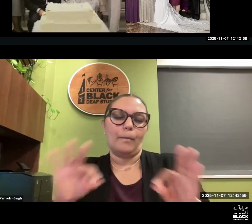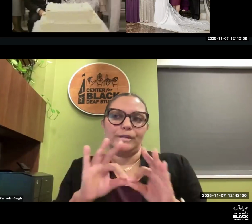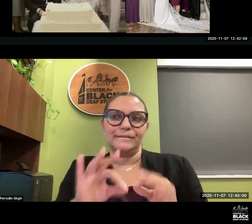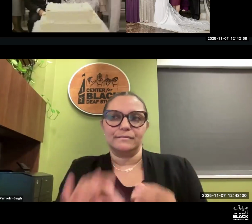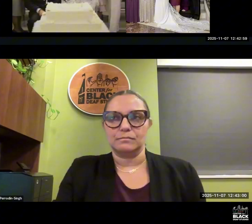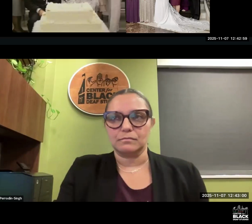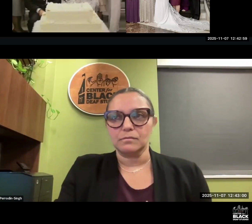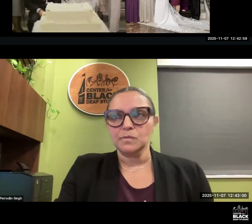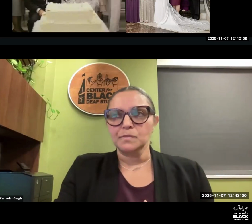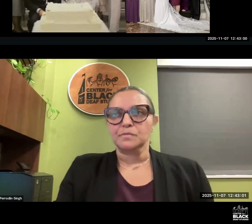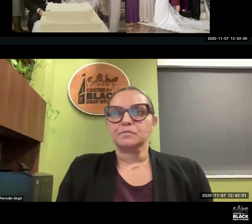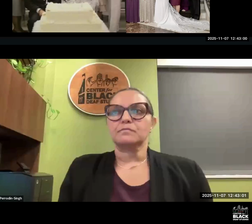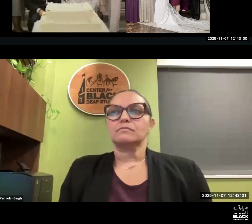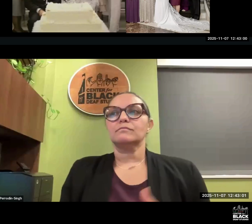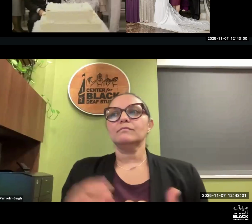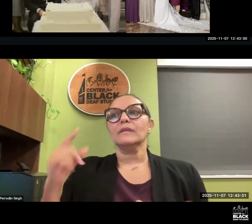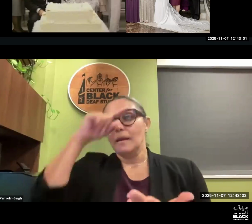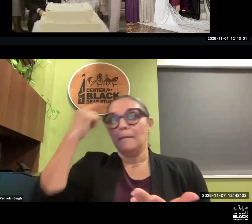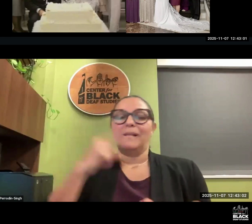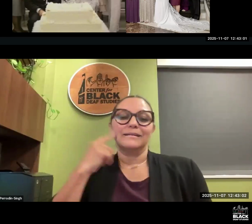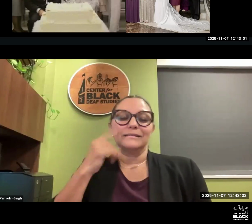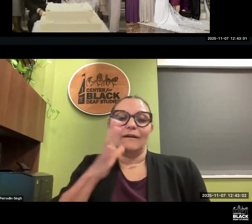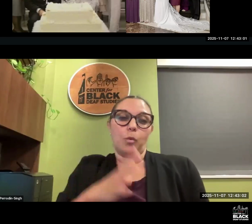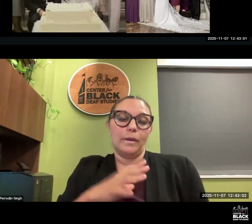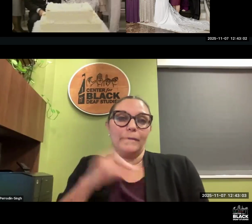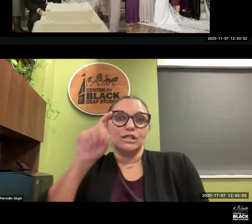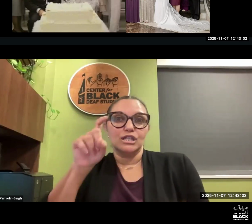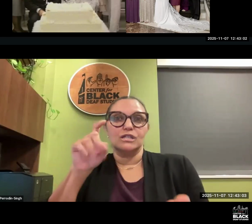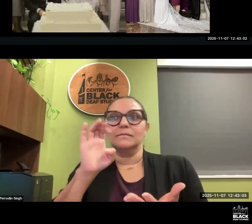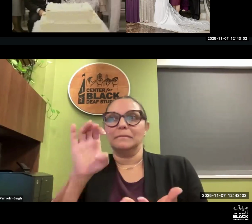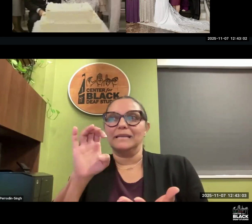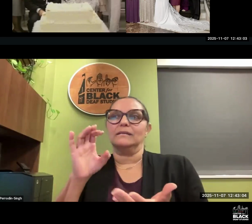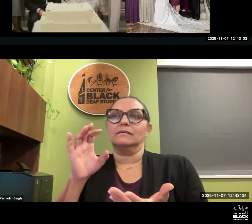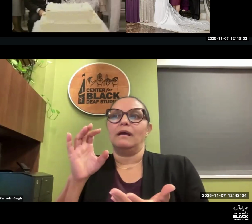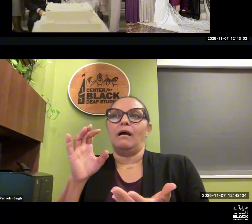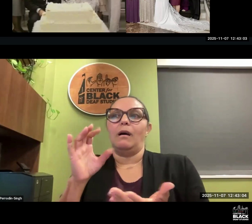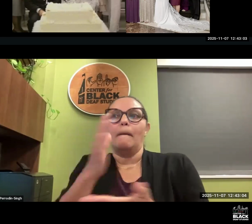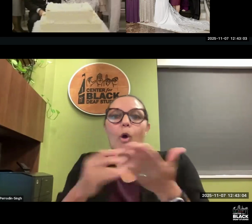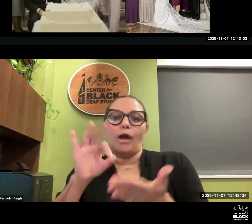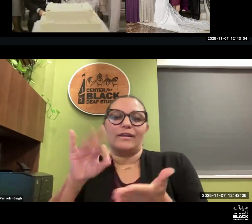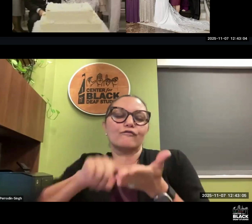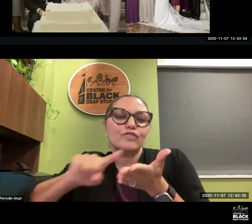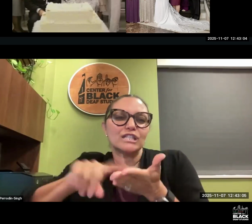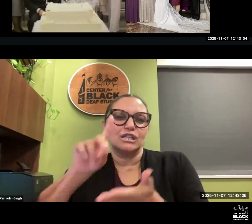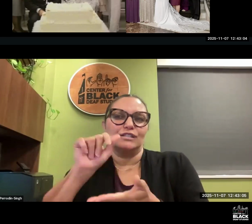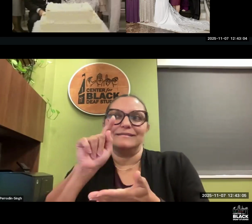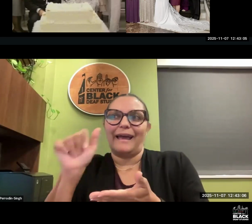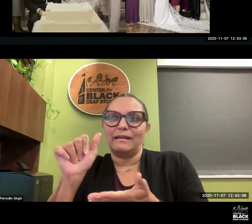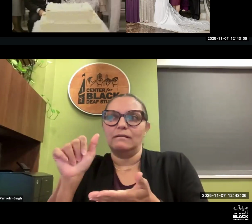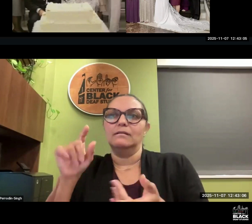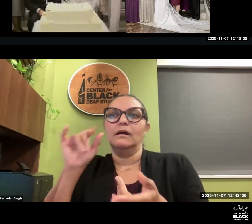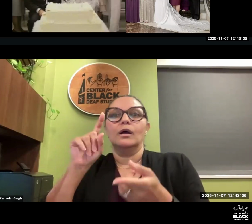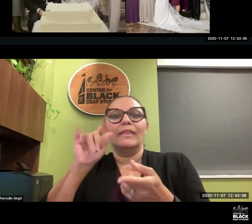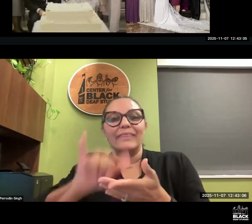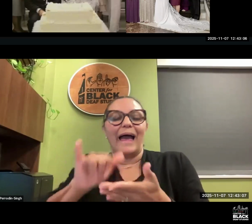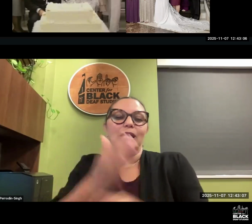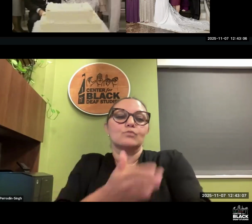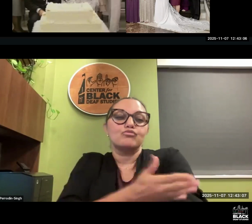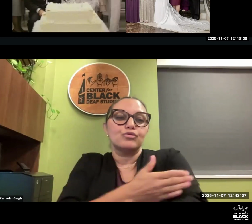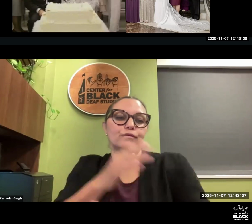diversity, when in womanhood and the Black deaf woman. And Black deaf womanhood should be part of research and